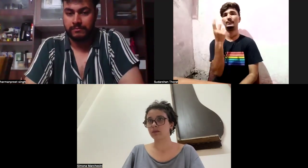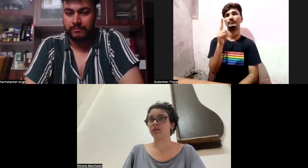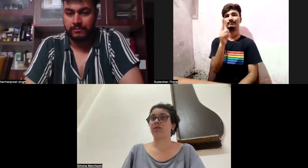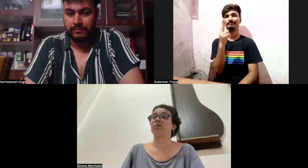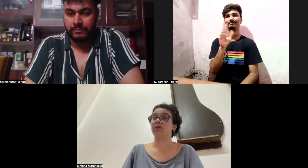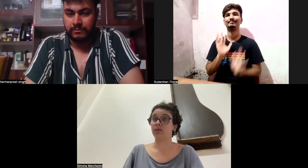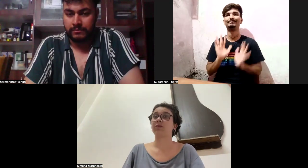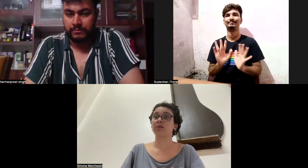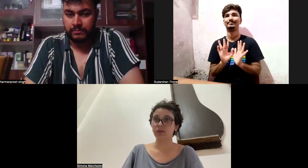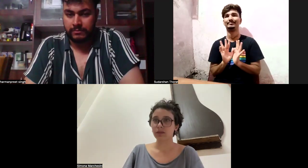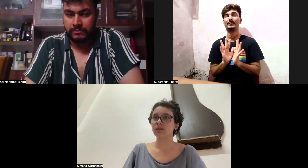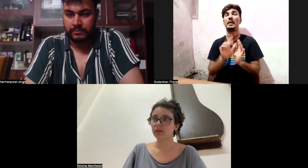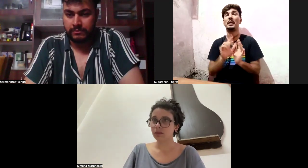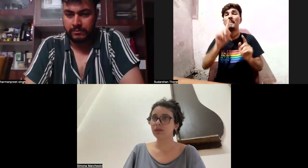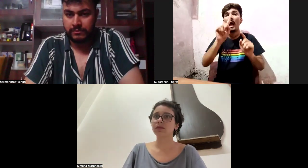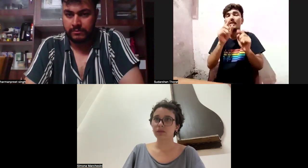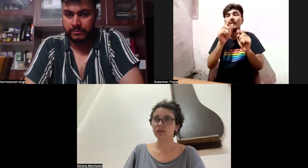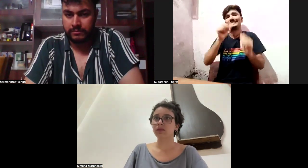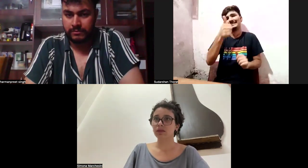So, for example,